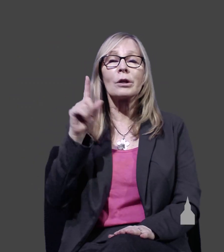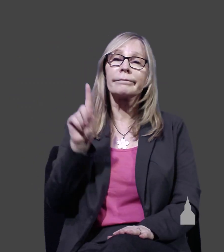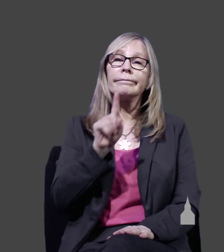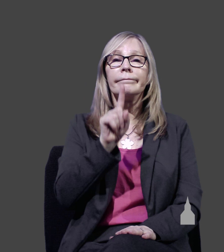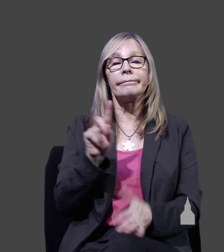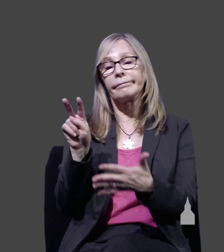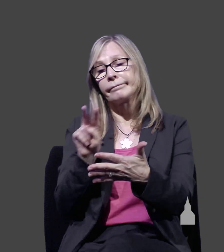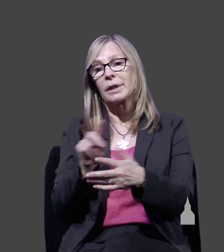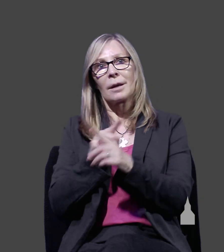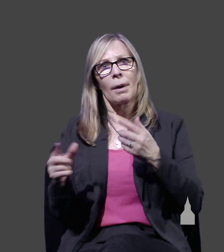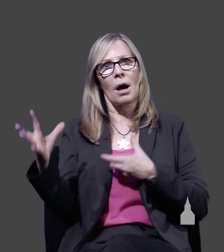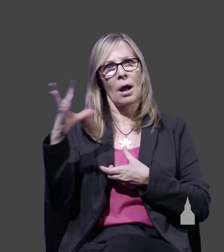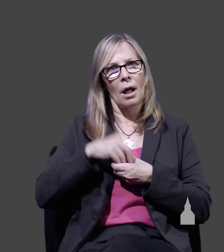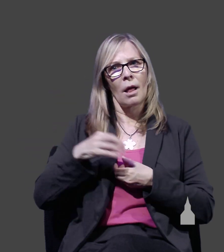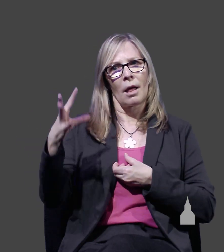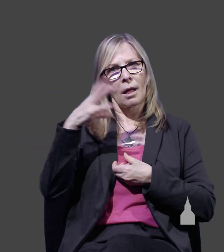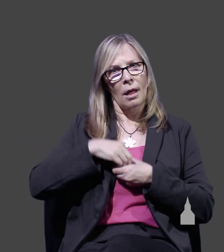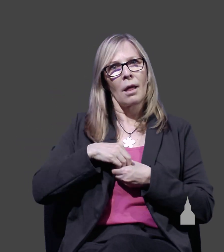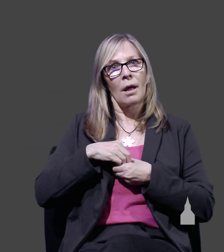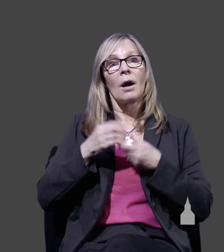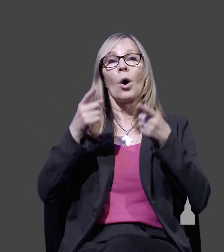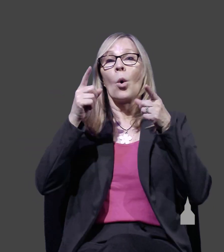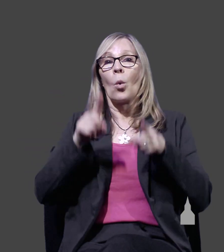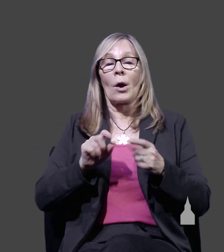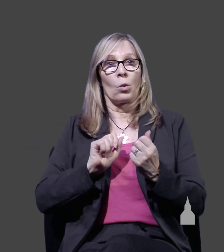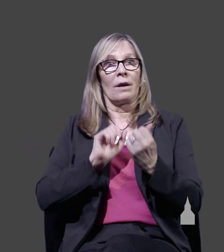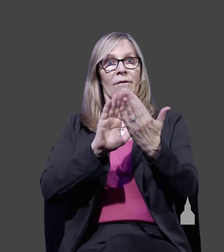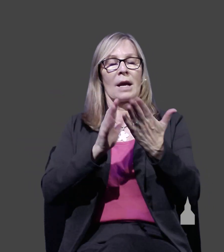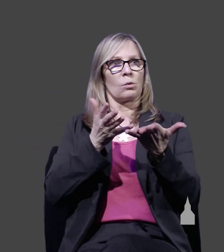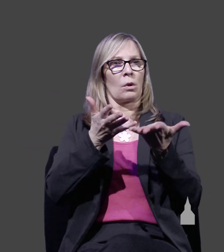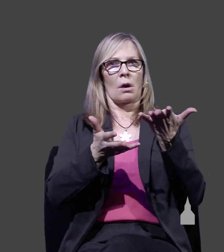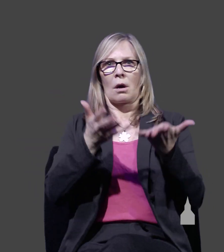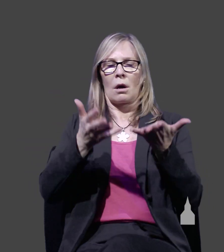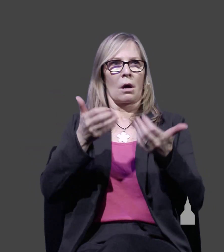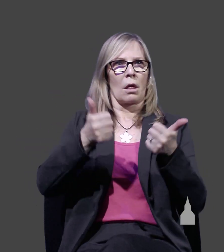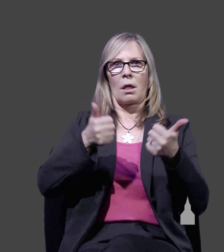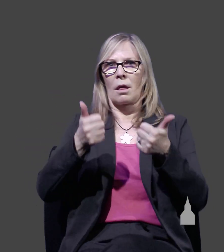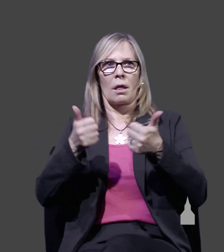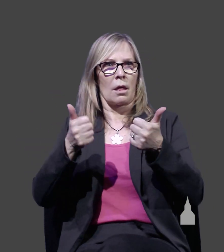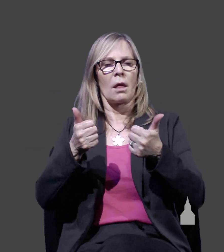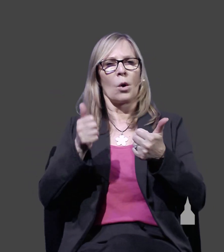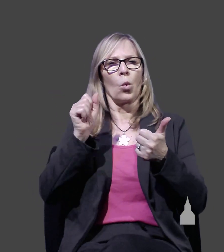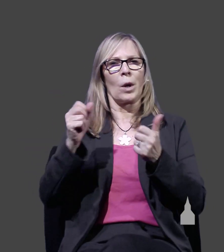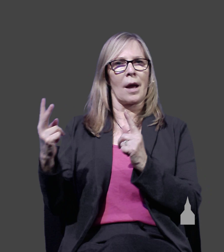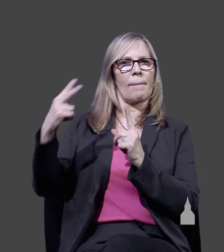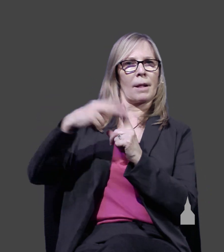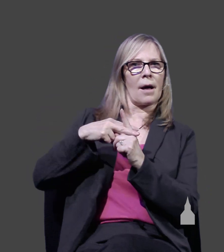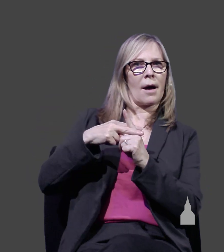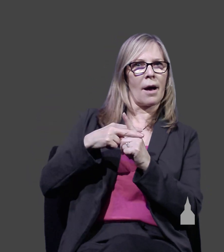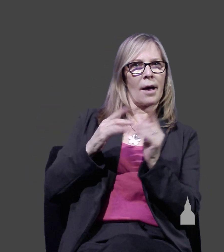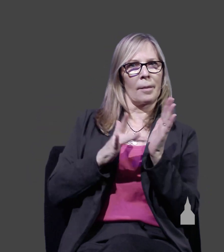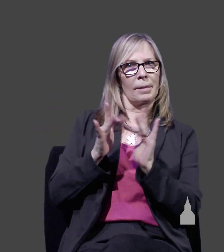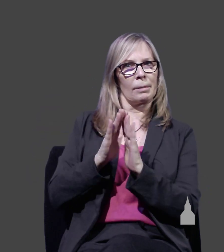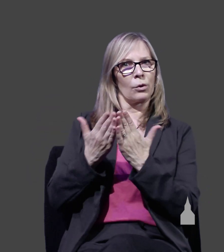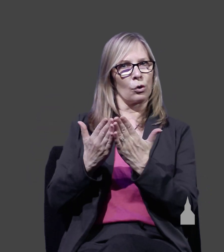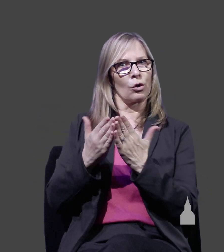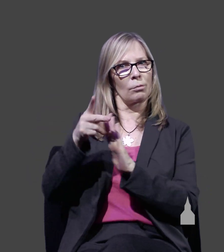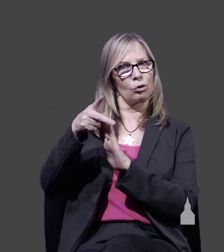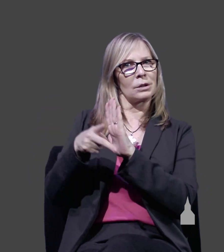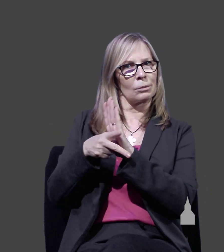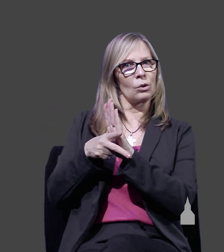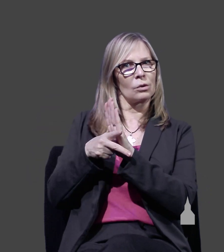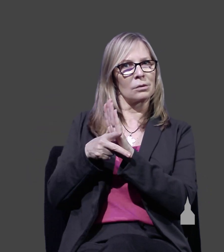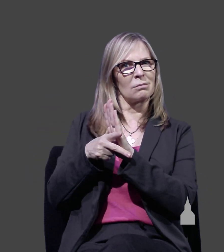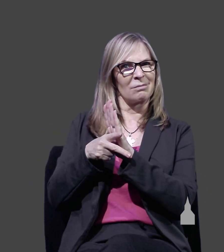but having internalized it so that when we're faced with those decisions, we can apply biblical principles as we navigate this difficult